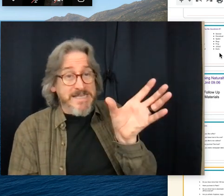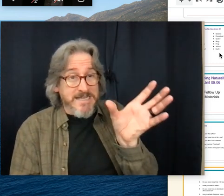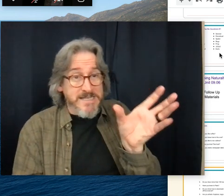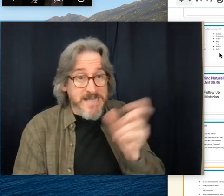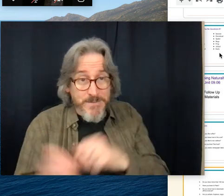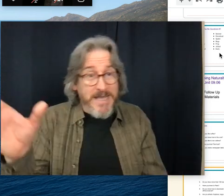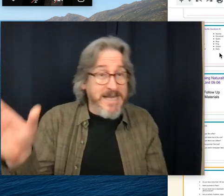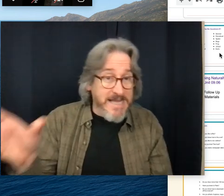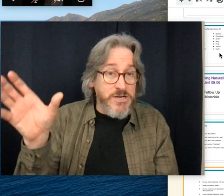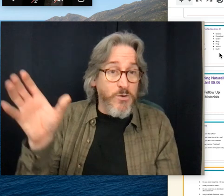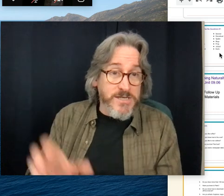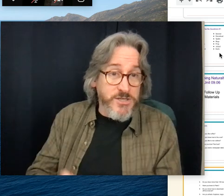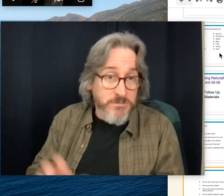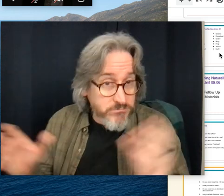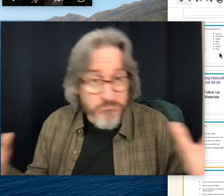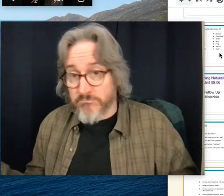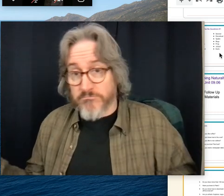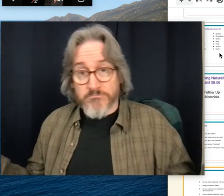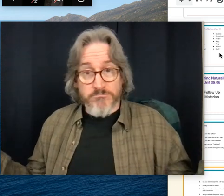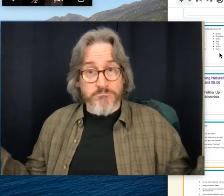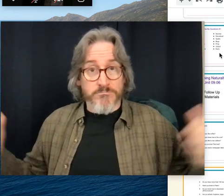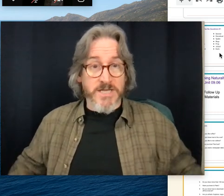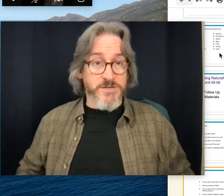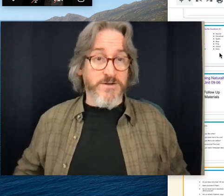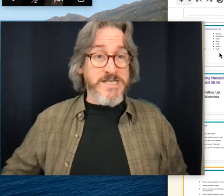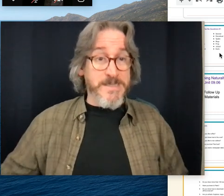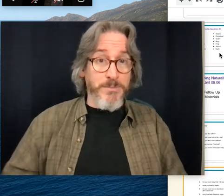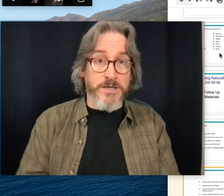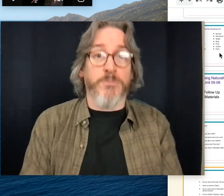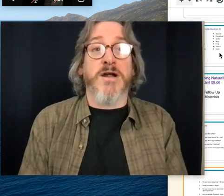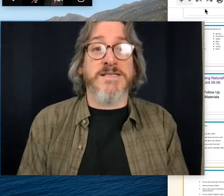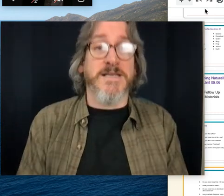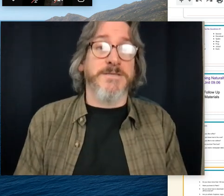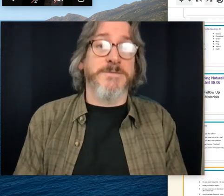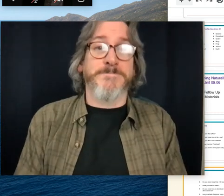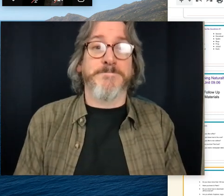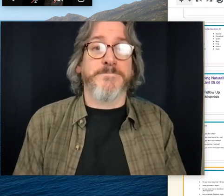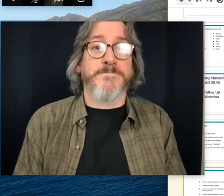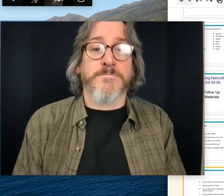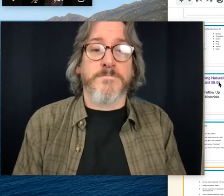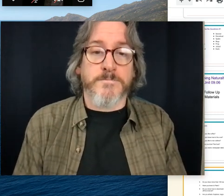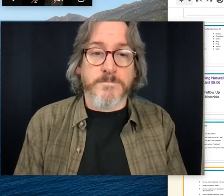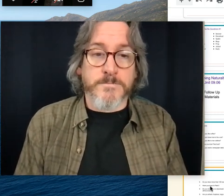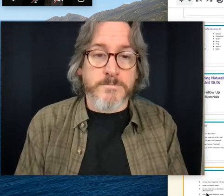hey, we can take a sentence and make it a yes, no question. It's a very simple little process.